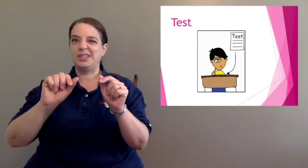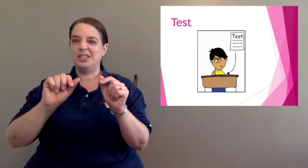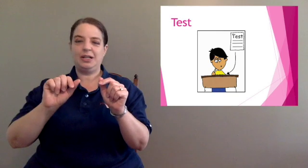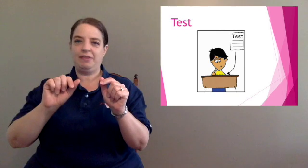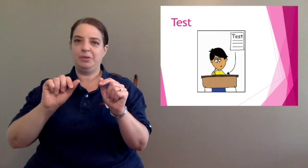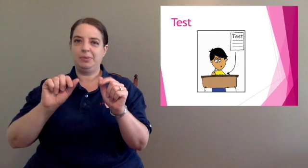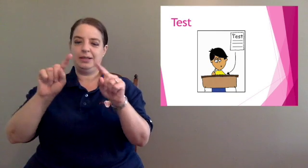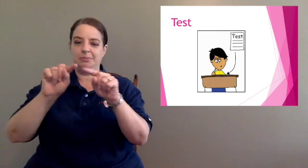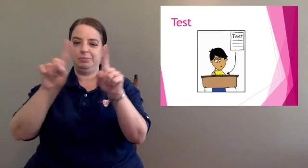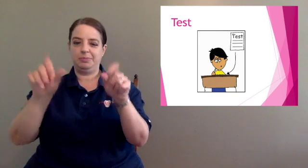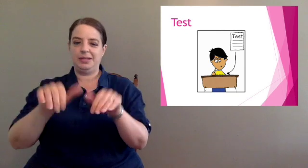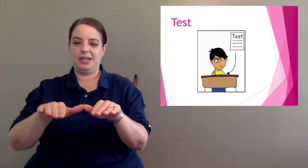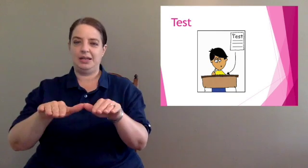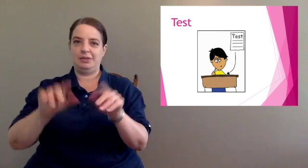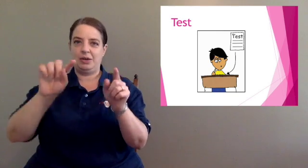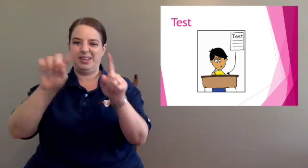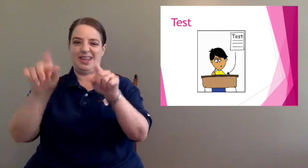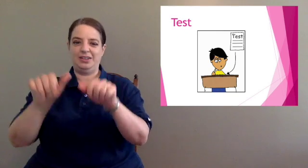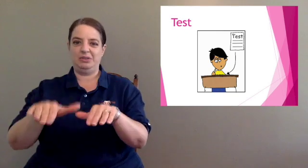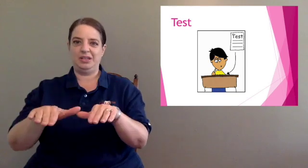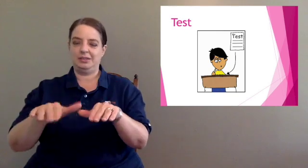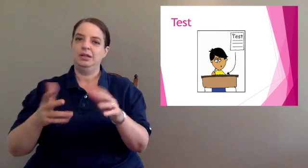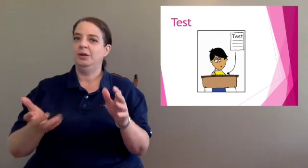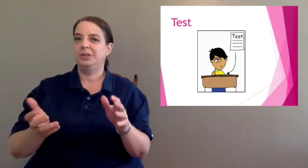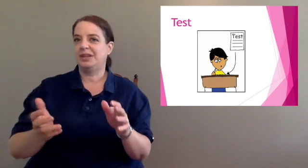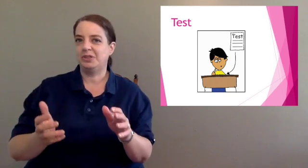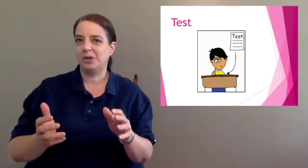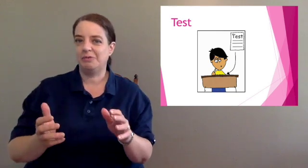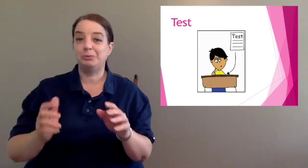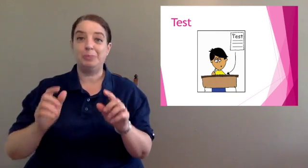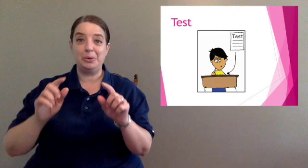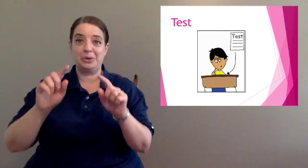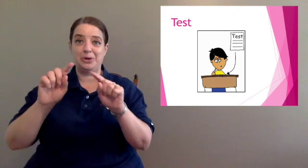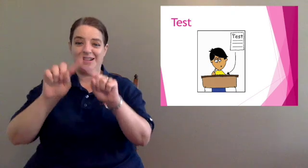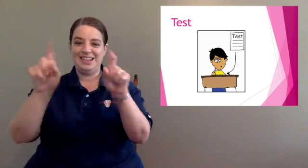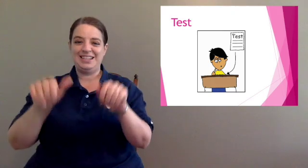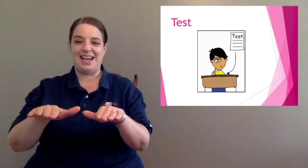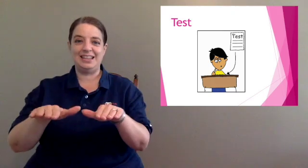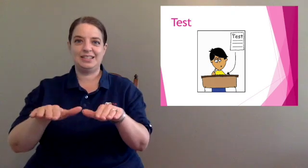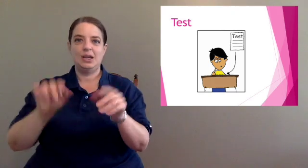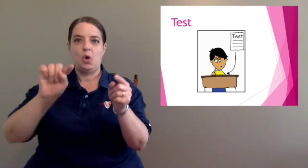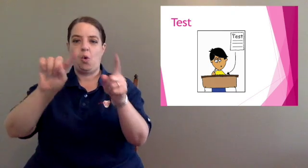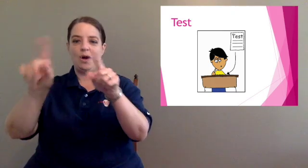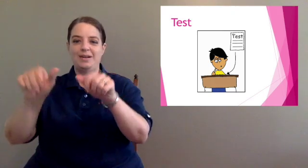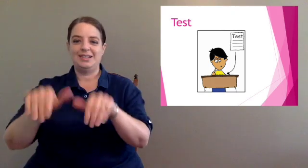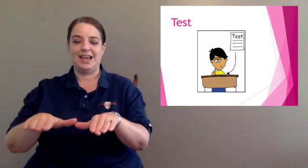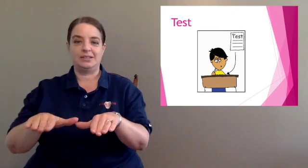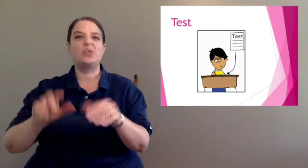easier, like if your brain, some people's brains can't do that or they can't do this. Whichever's more comfortable, both are correct. Test or test. So think